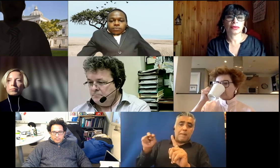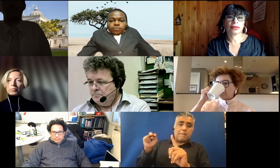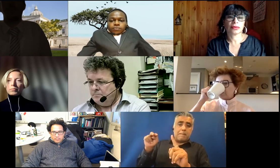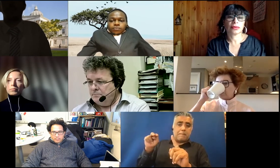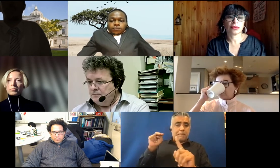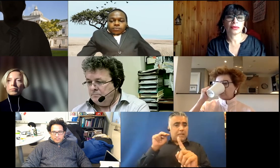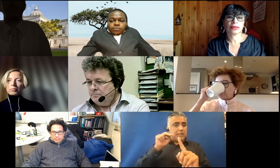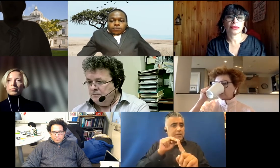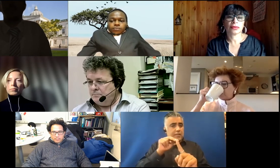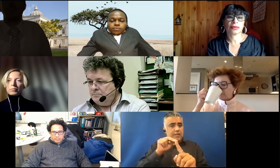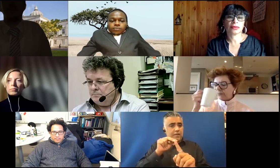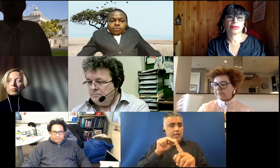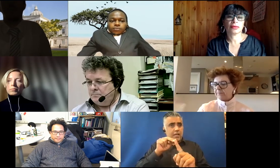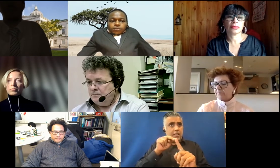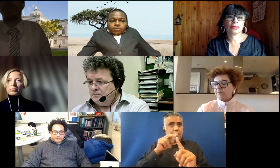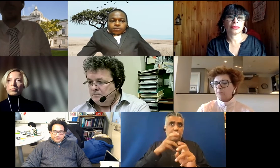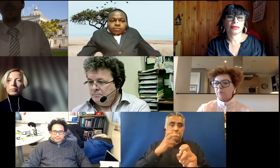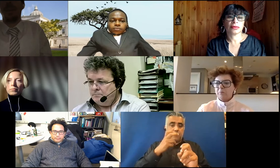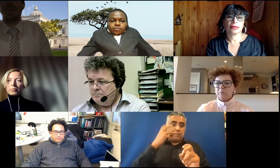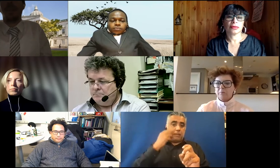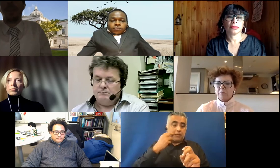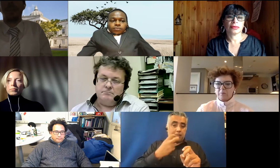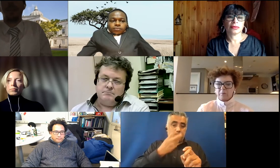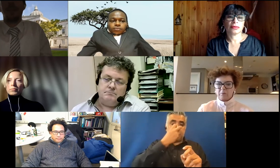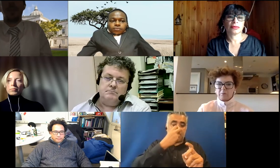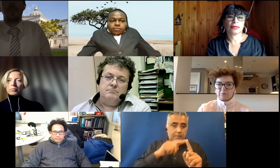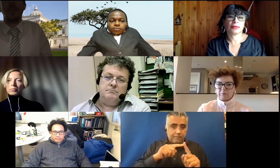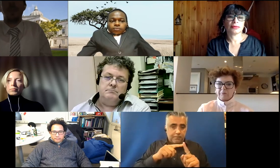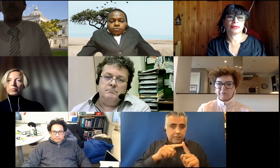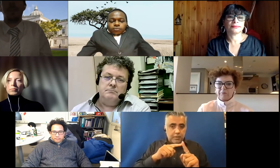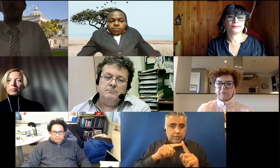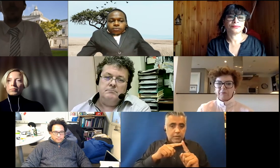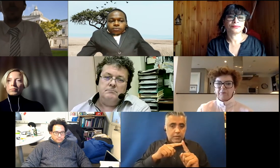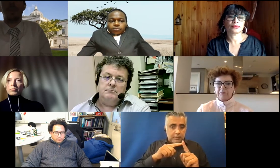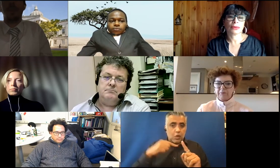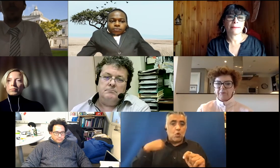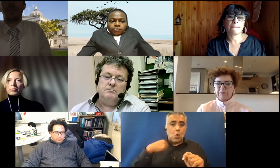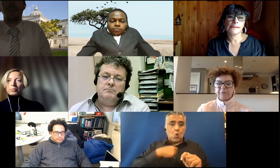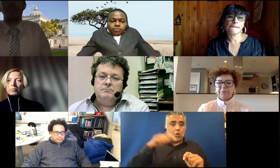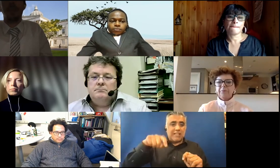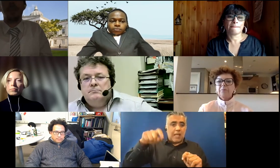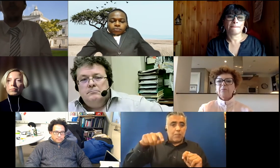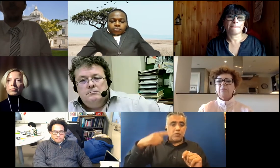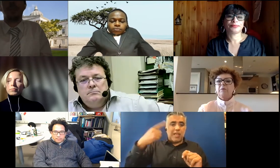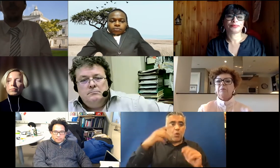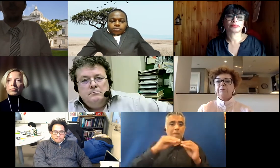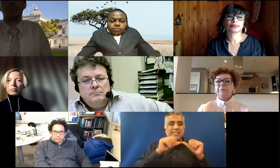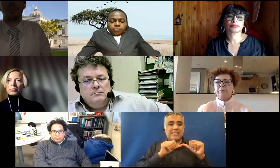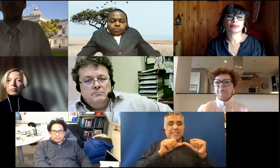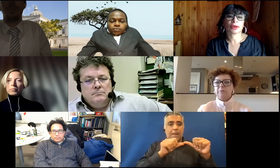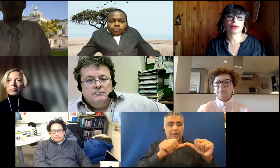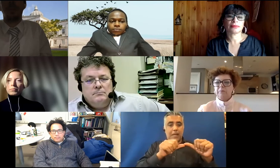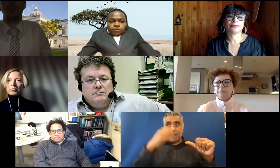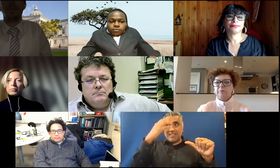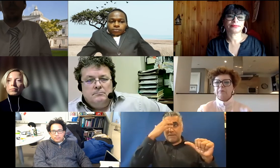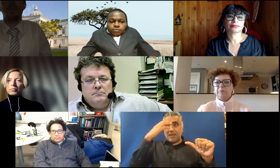of blind experience is that, we need something stable to know our